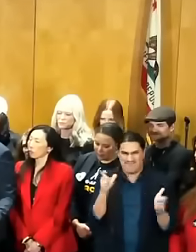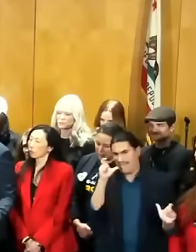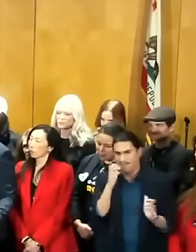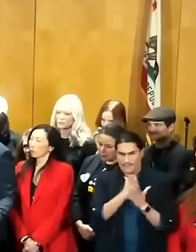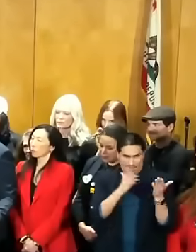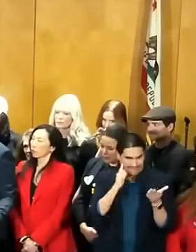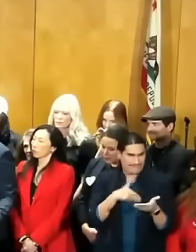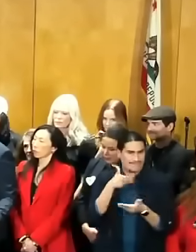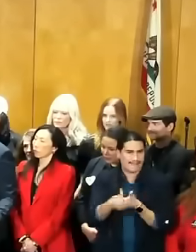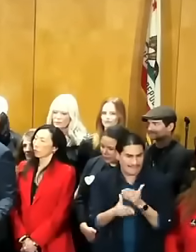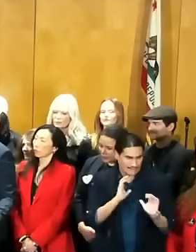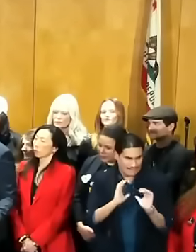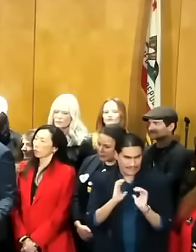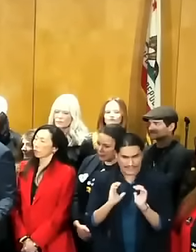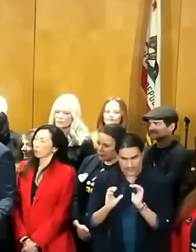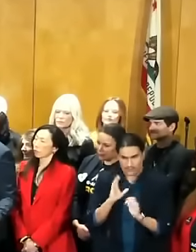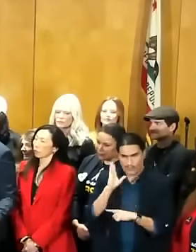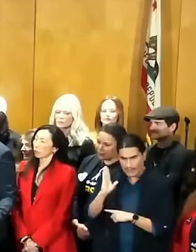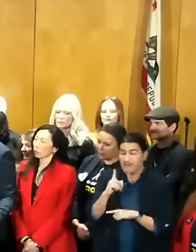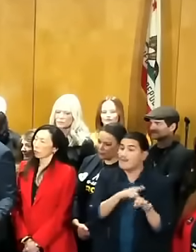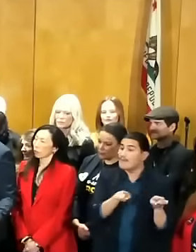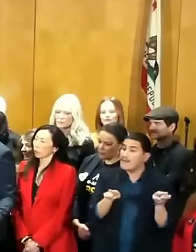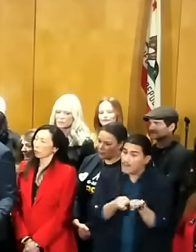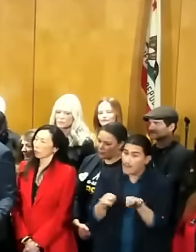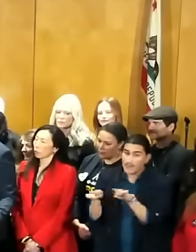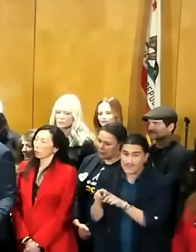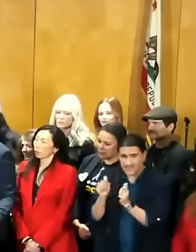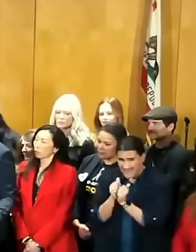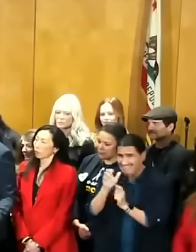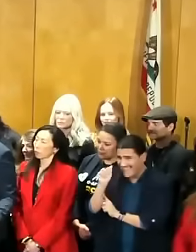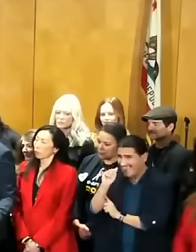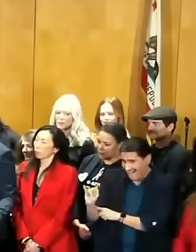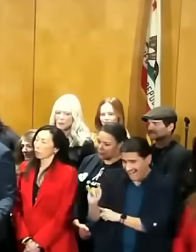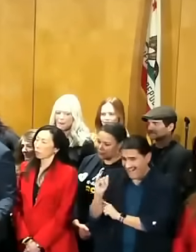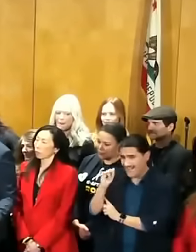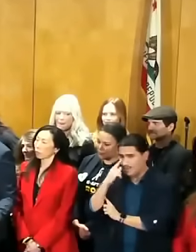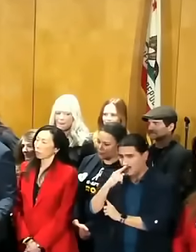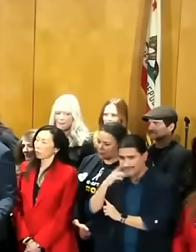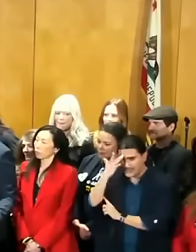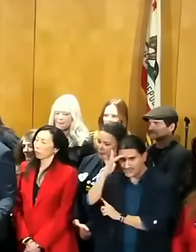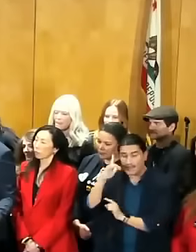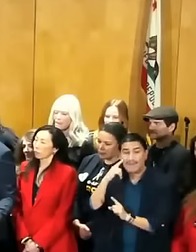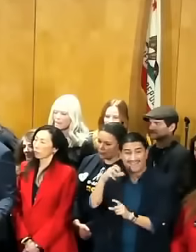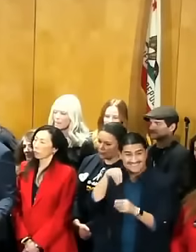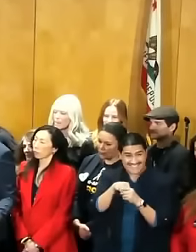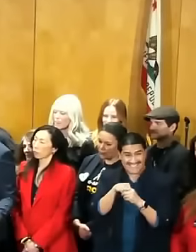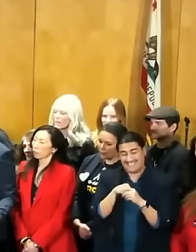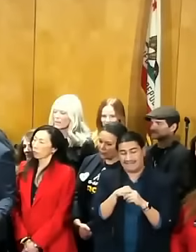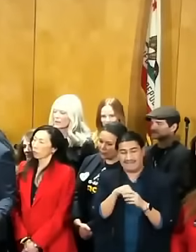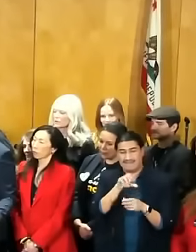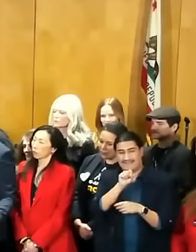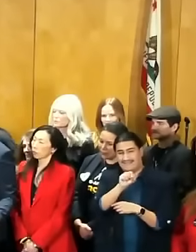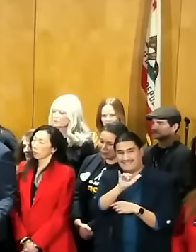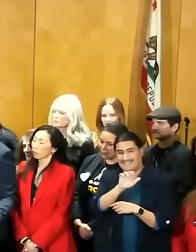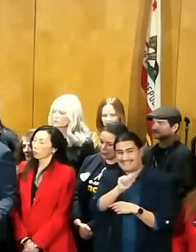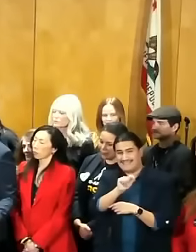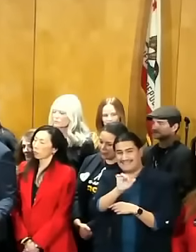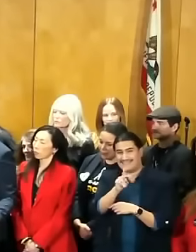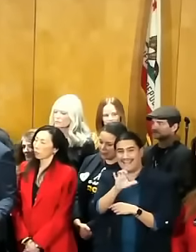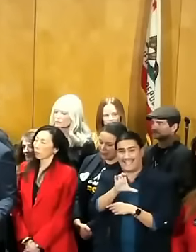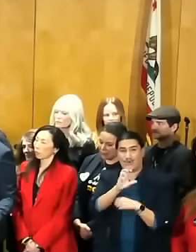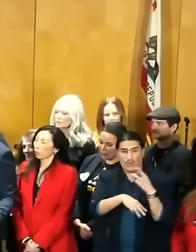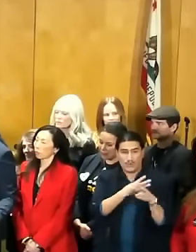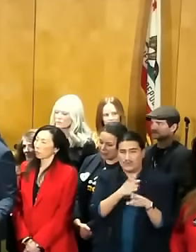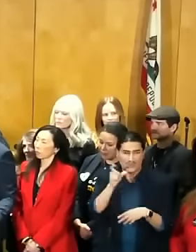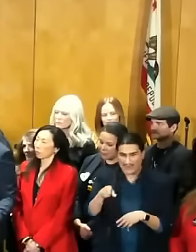of their conversation. But also with AI, because in a synthetic world, you don't need hair and